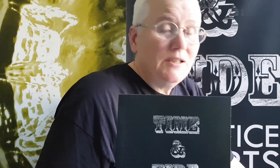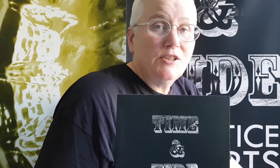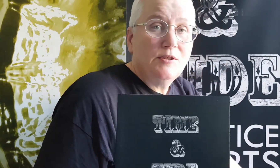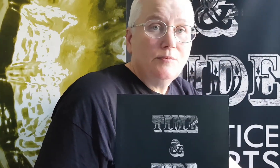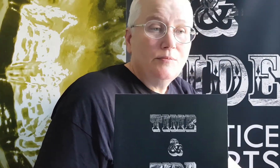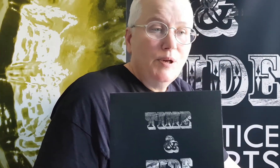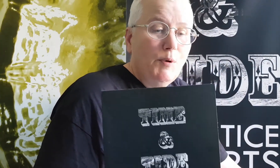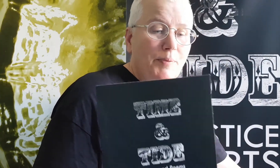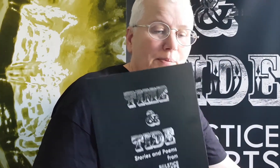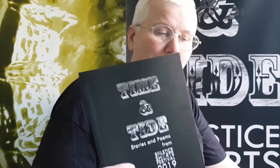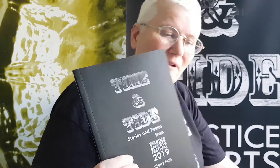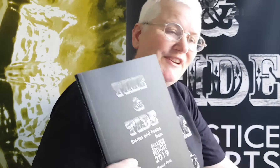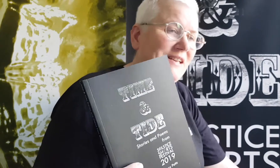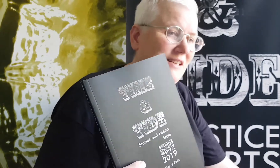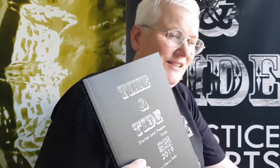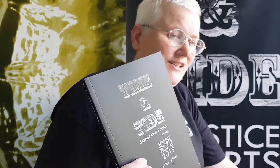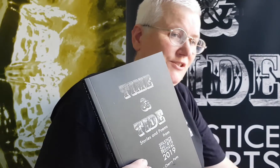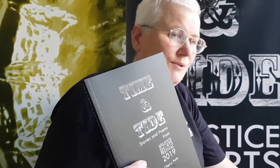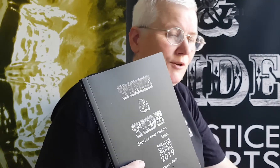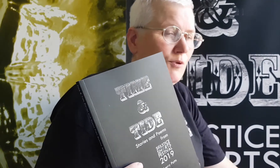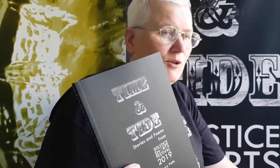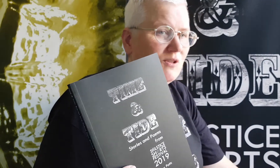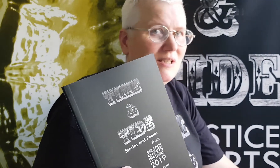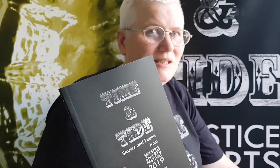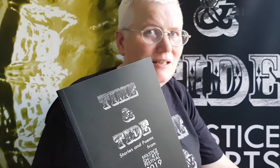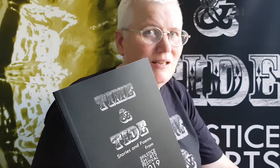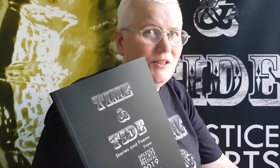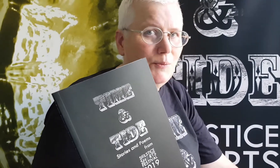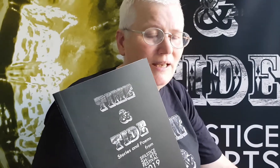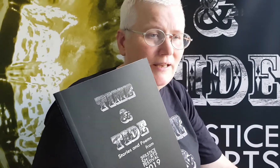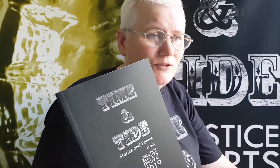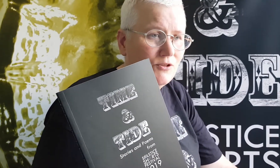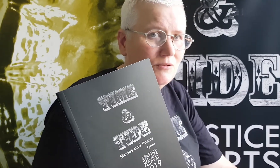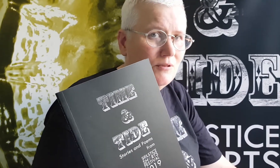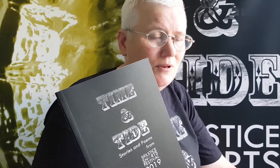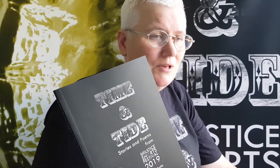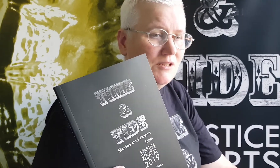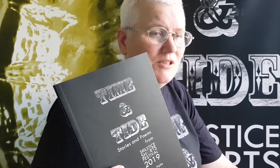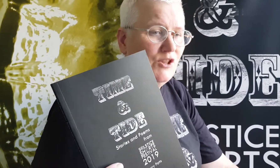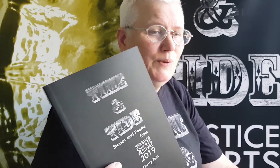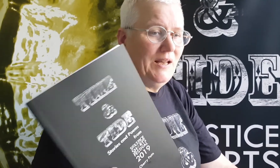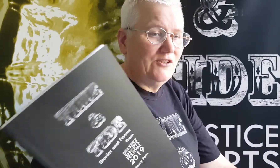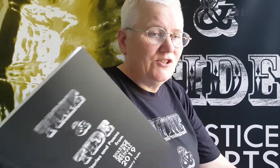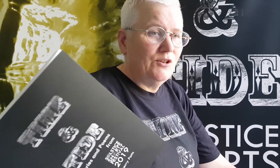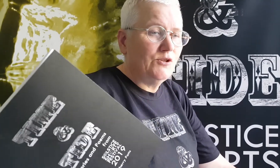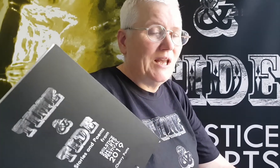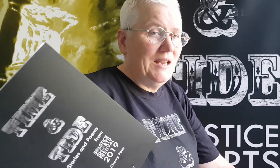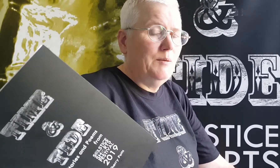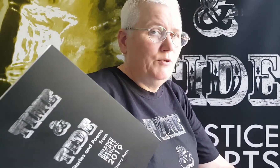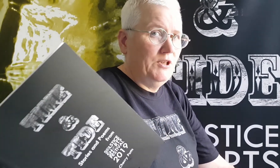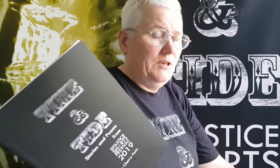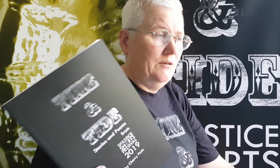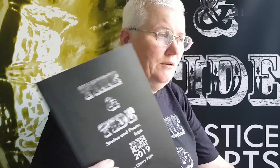Because we want people to be reading this. We don't want them sitting in the warehouse. Sitting in the warehouse is no use to anybody.